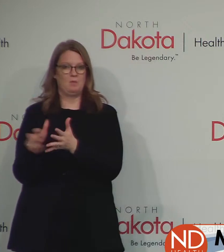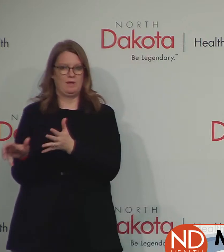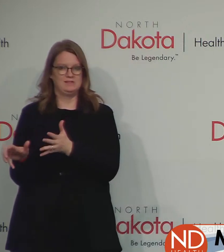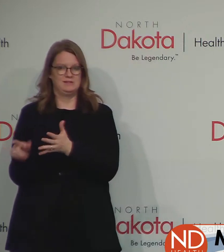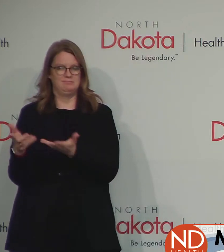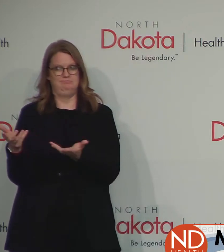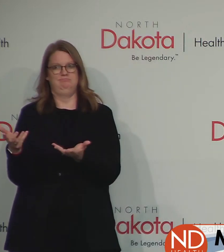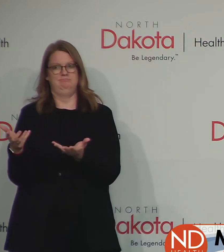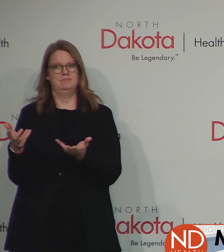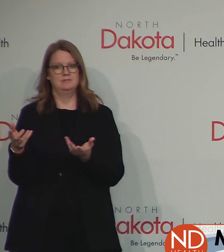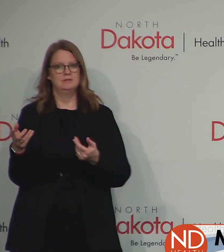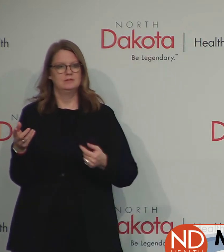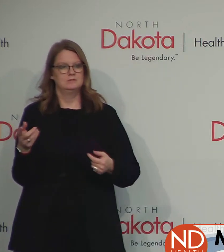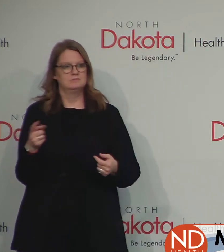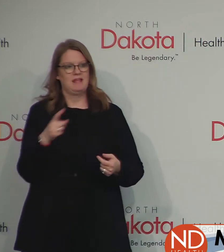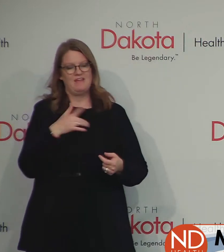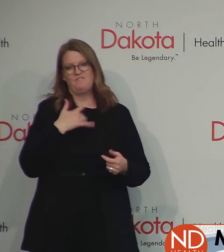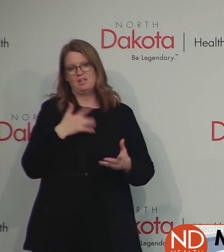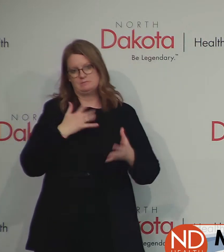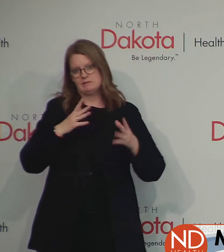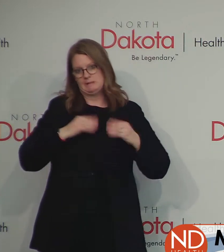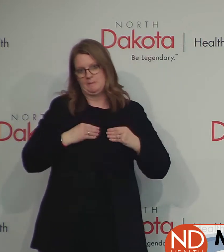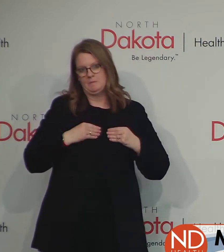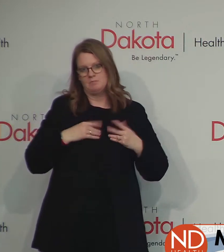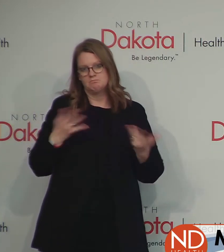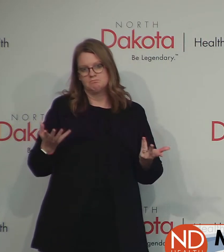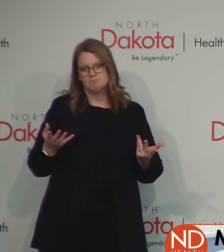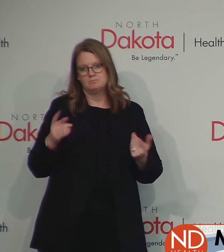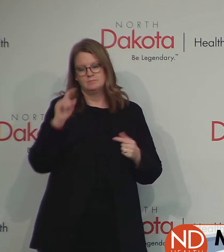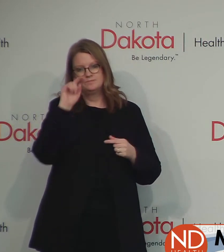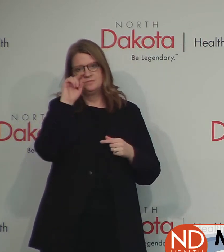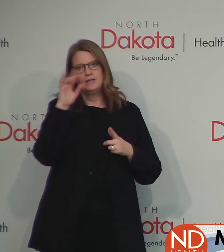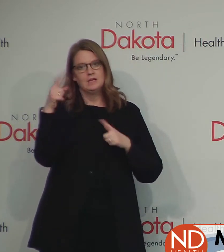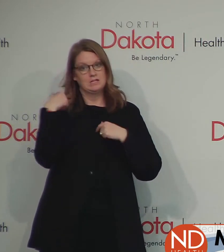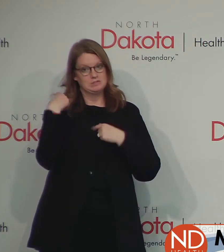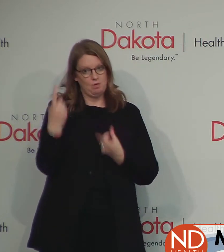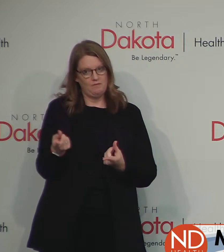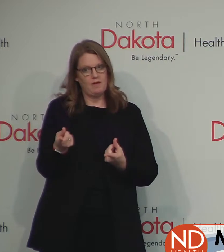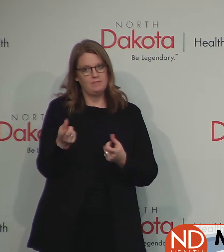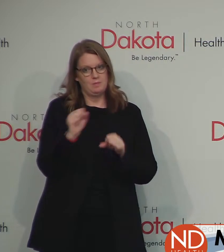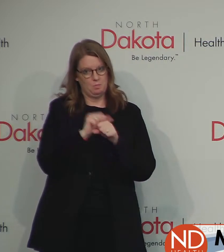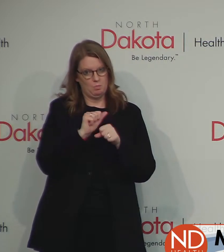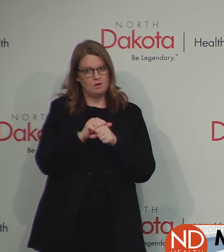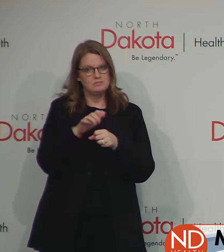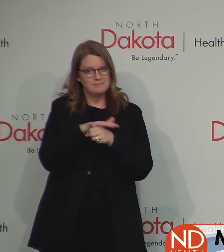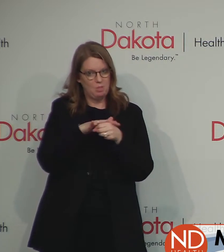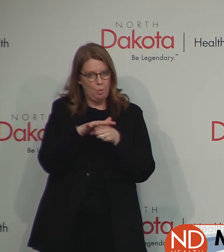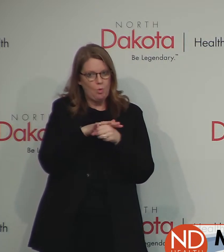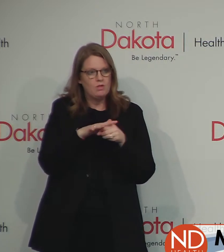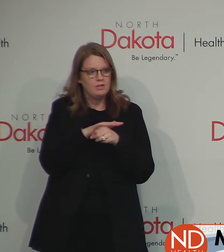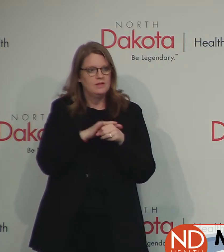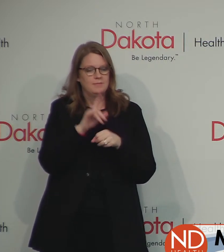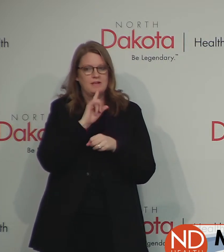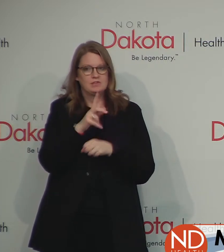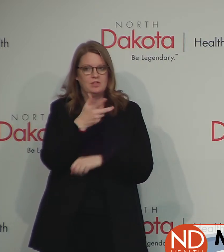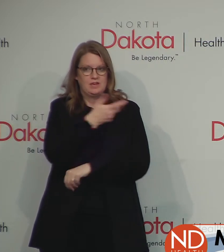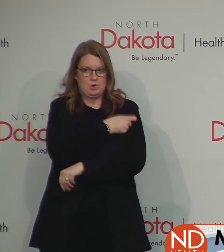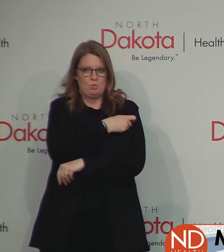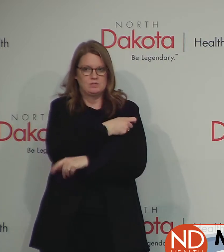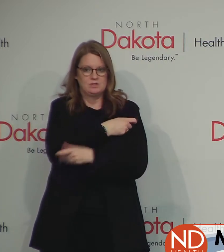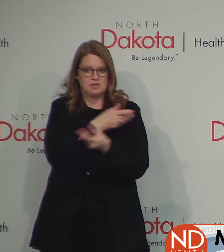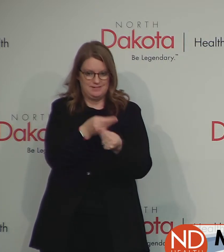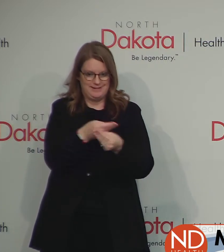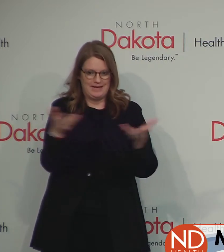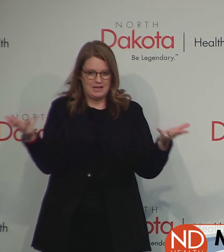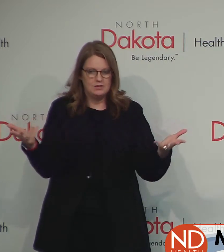wasted, I think that's acceptable. And so far, they've been able to work together locally and make sure all the doses are getting out. And I think it's helped.